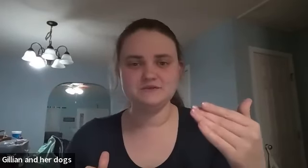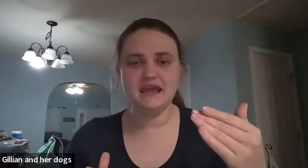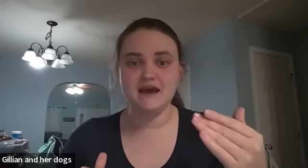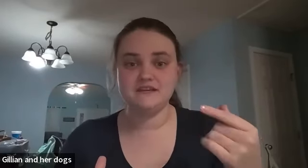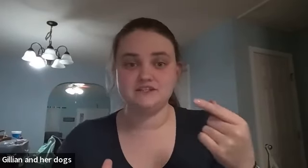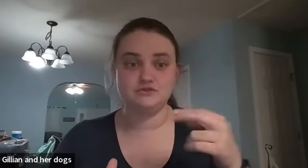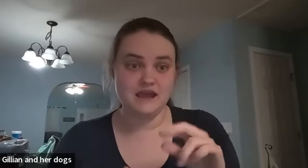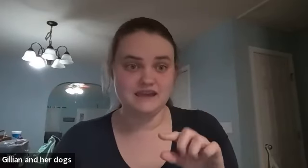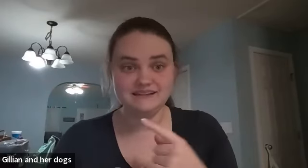one I have is Greg.